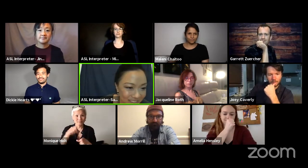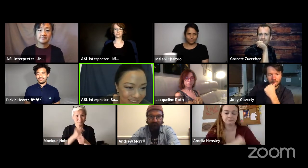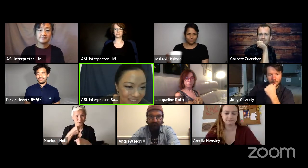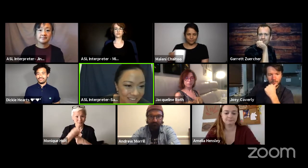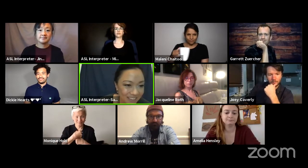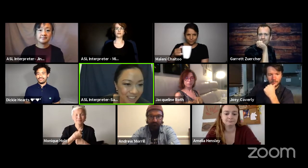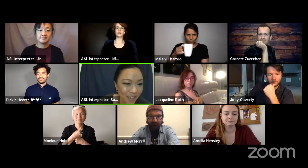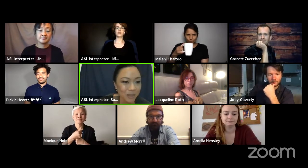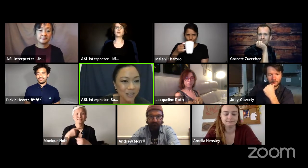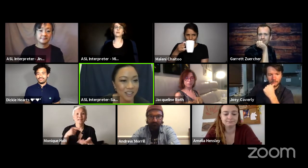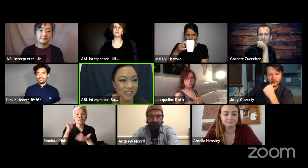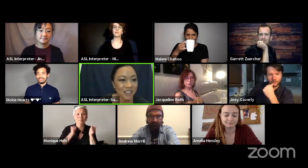I'm the